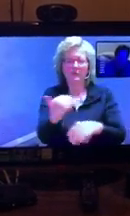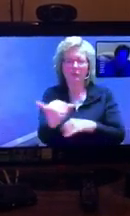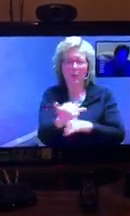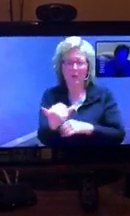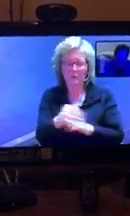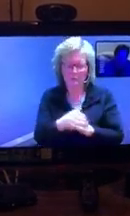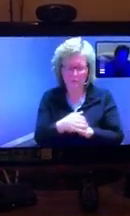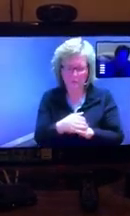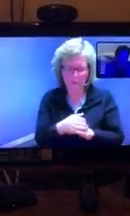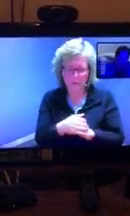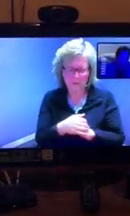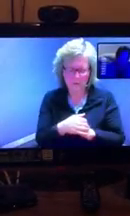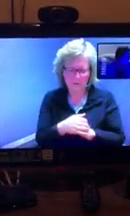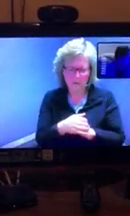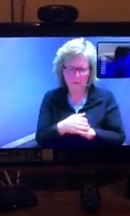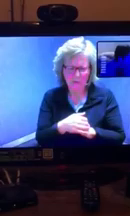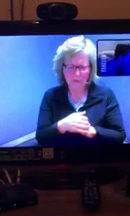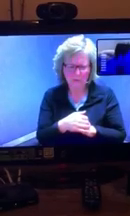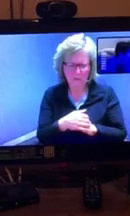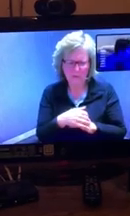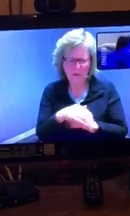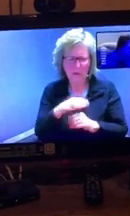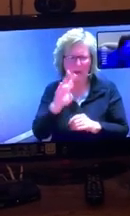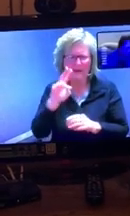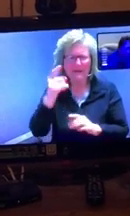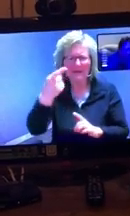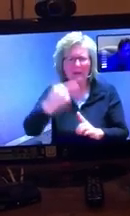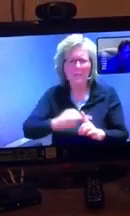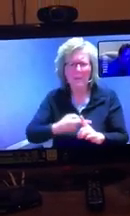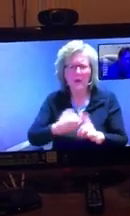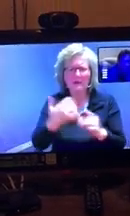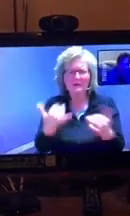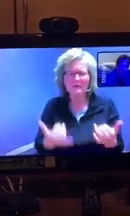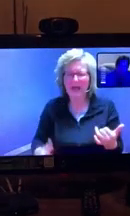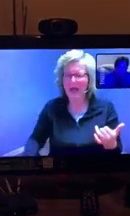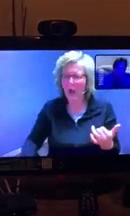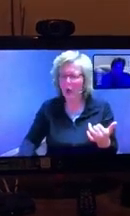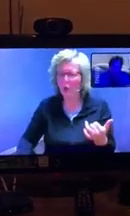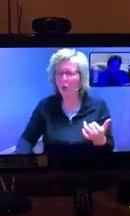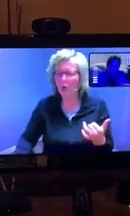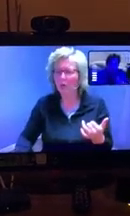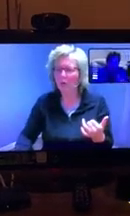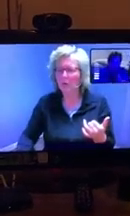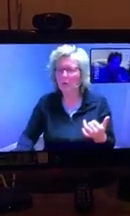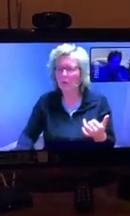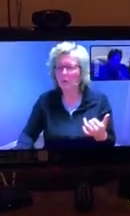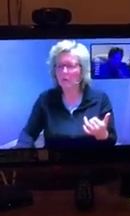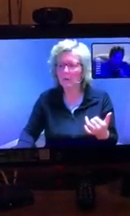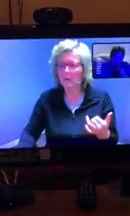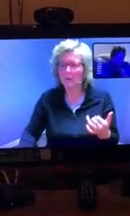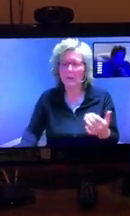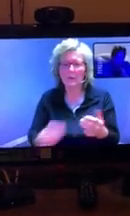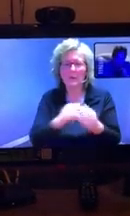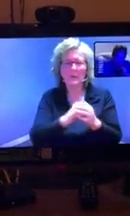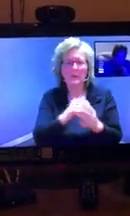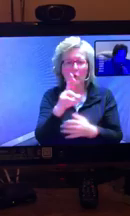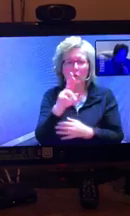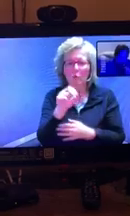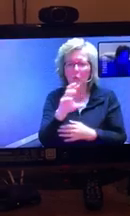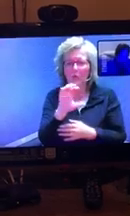about 7 months now, back in February, Ricky, Sahib, and myself began